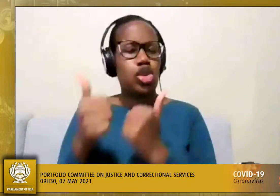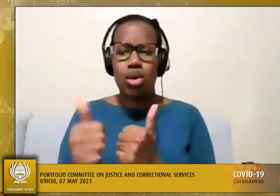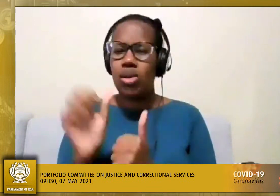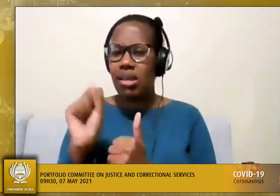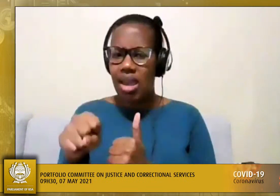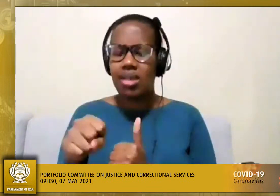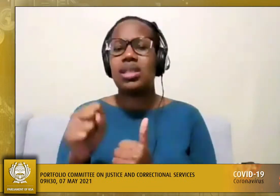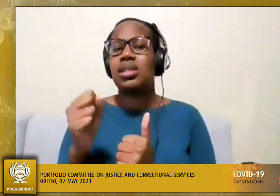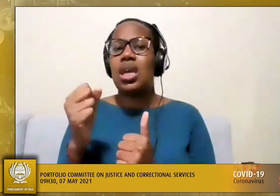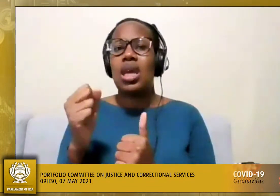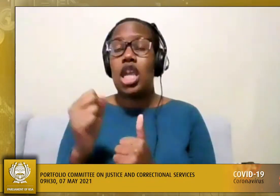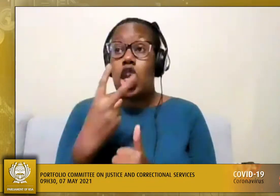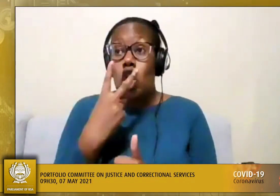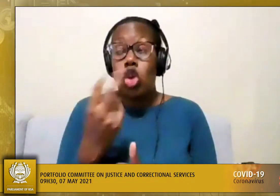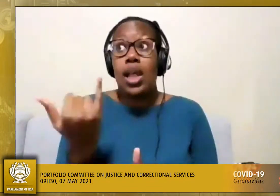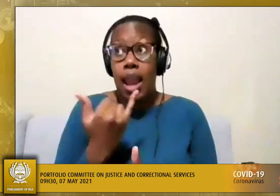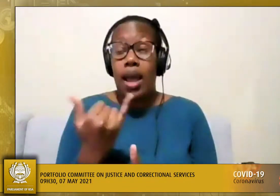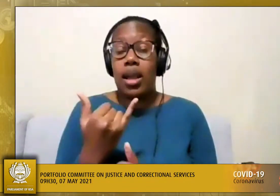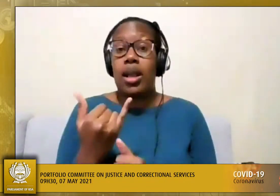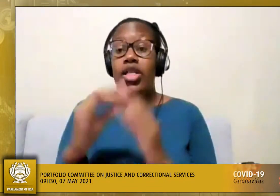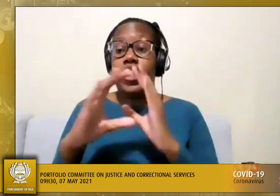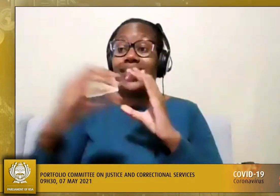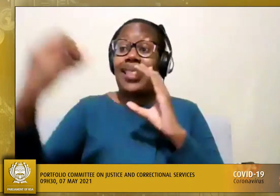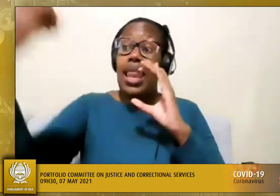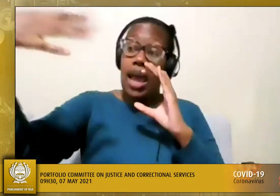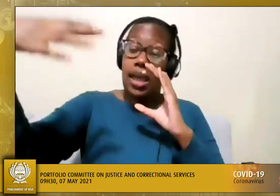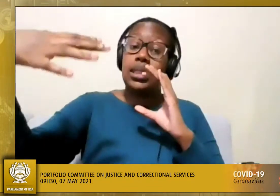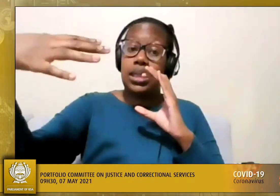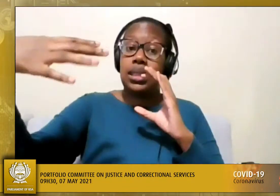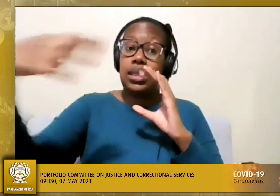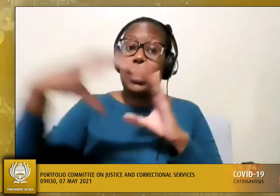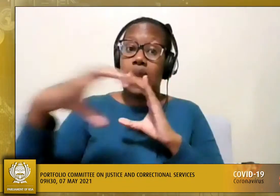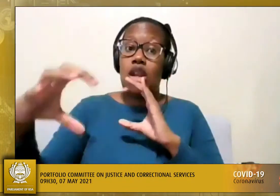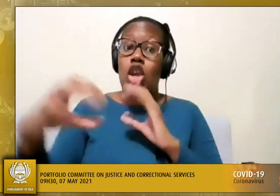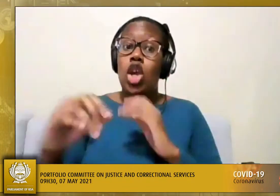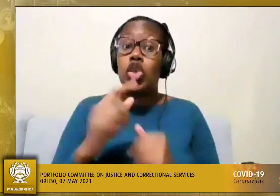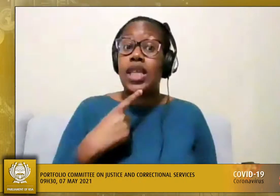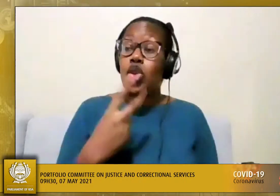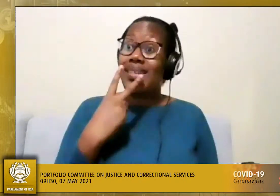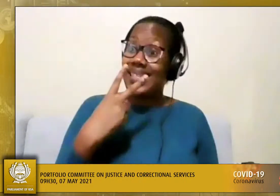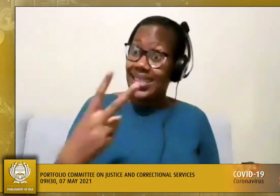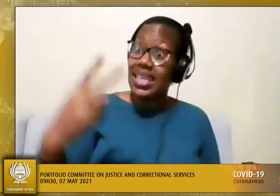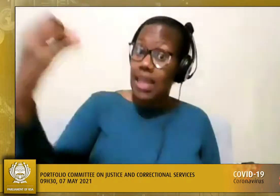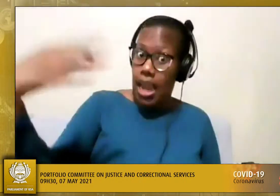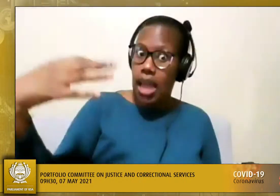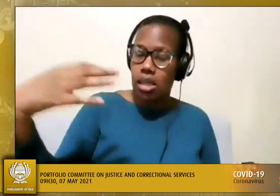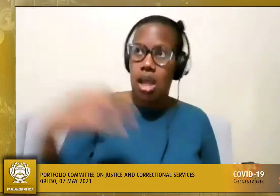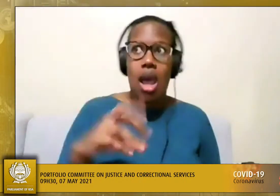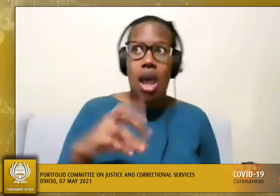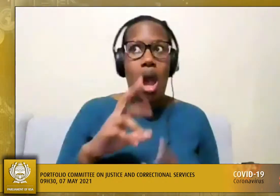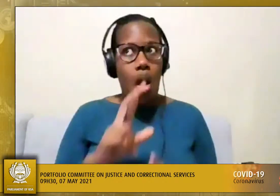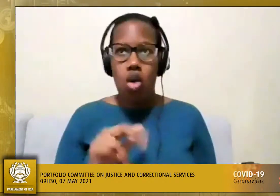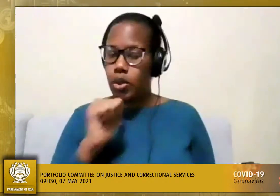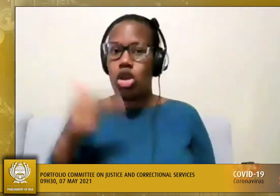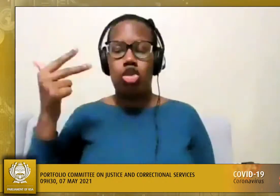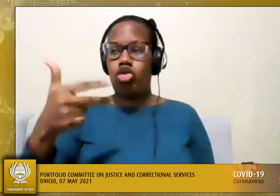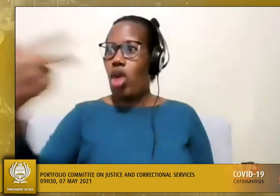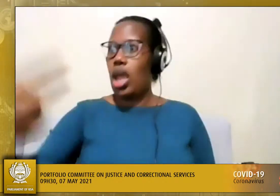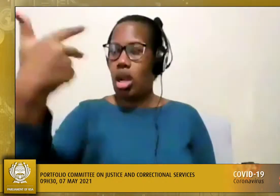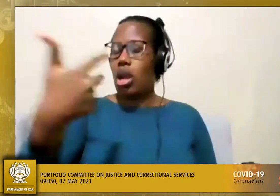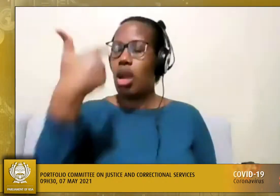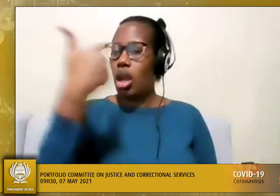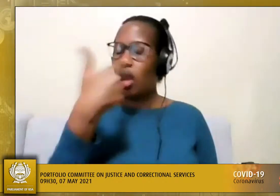look like there's light at the end of the channel you say you can see the light at the end of the tunnel I hope it's not an oncoming train